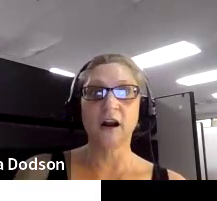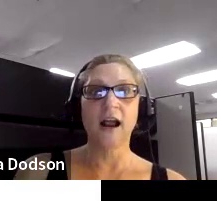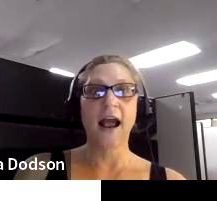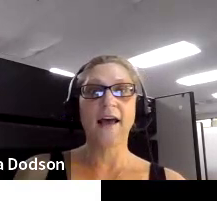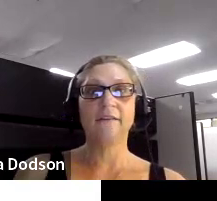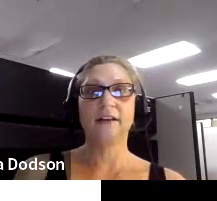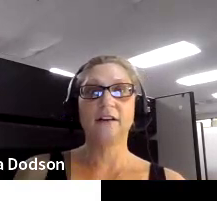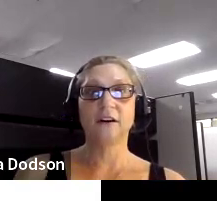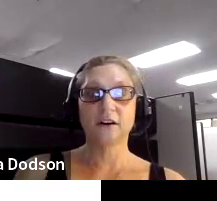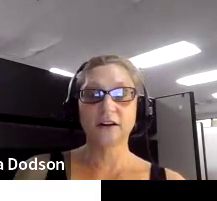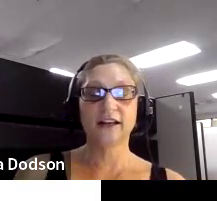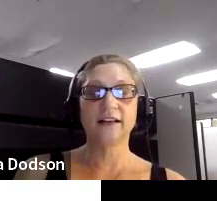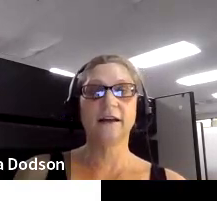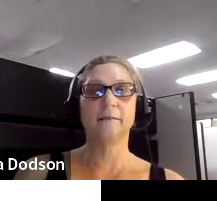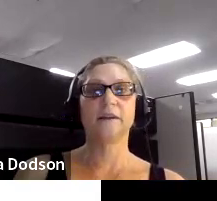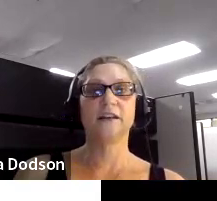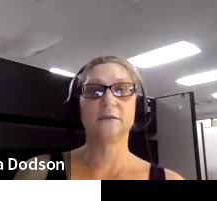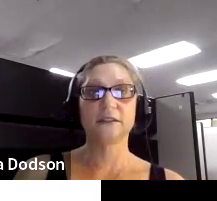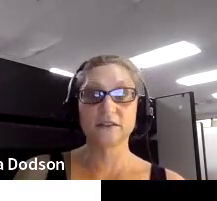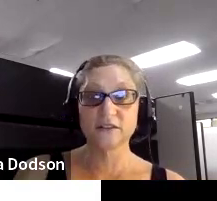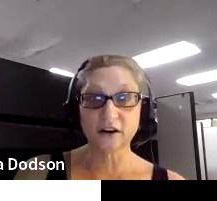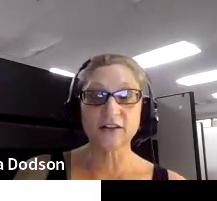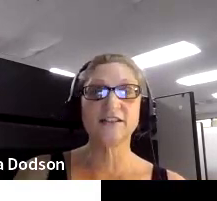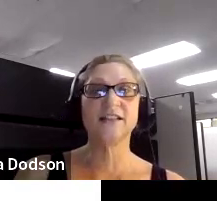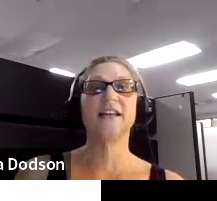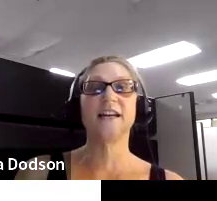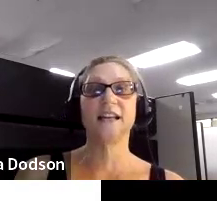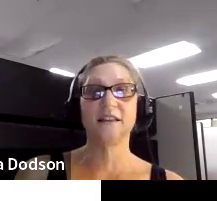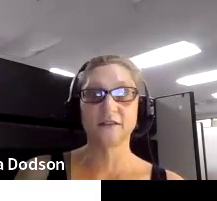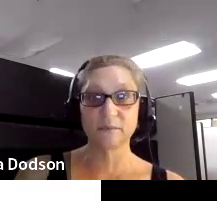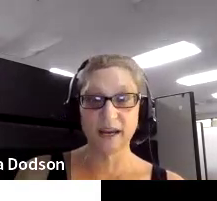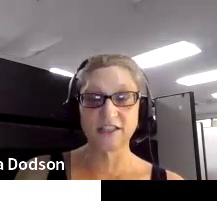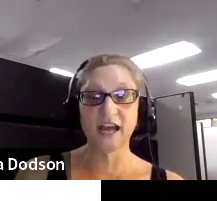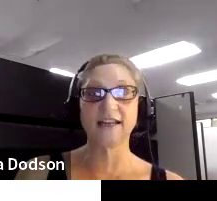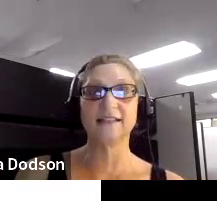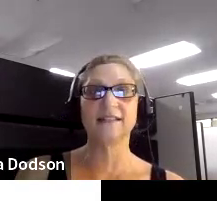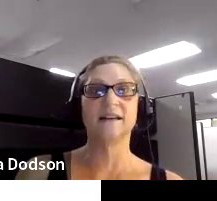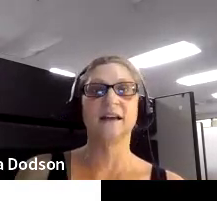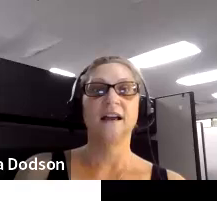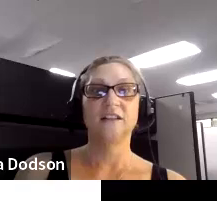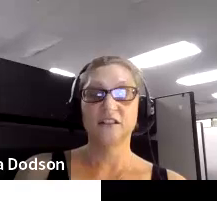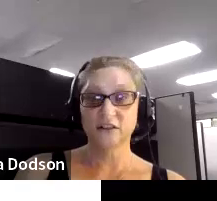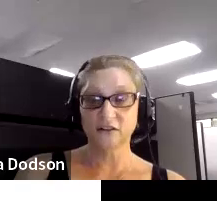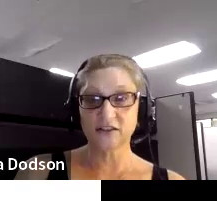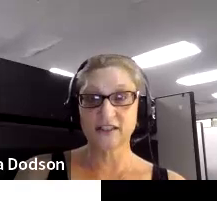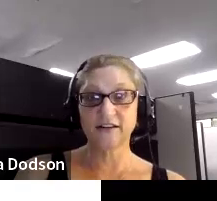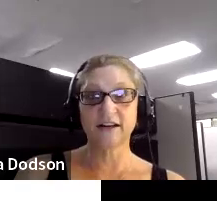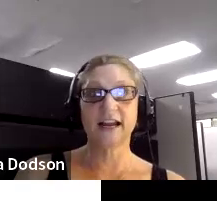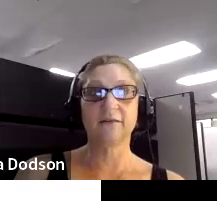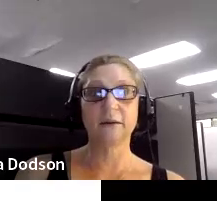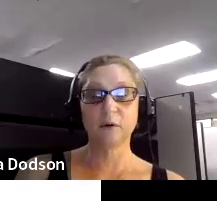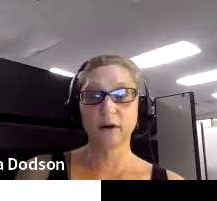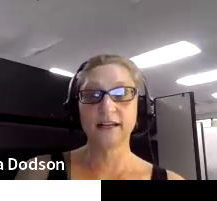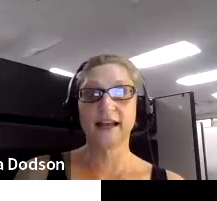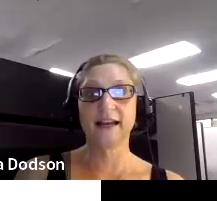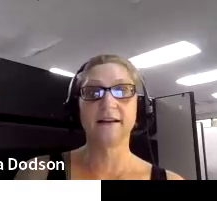start having earned income, that you start sending in those paychecks to Social Security